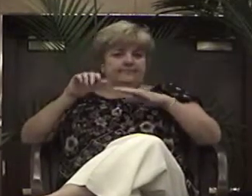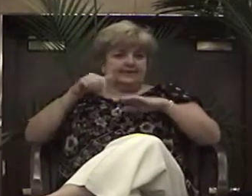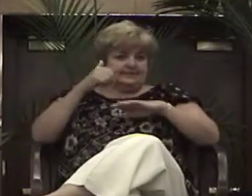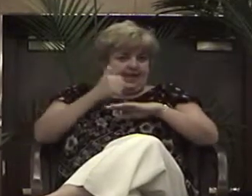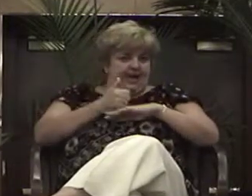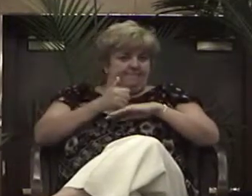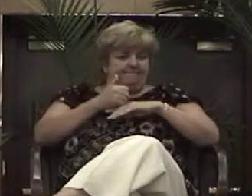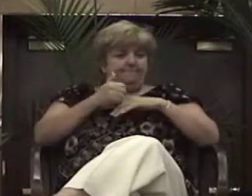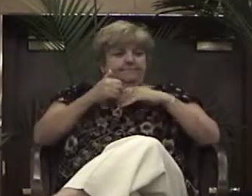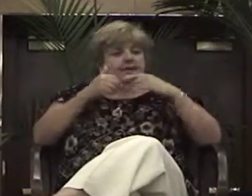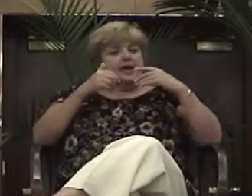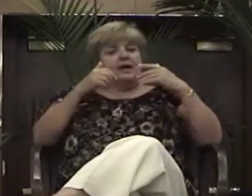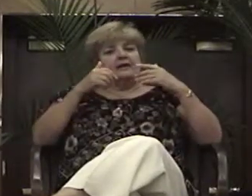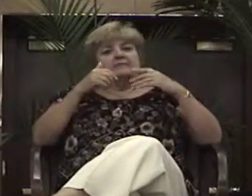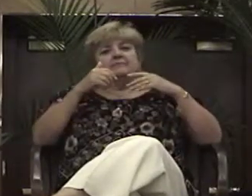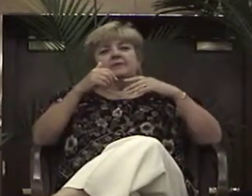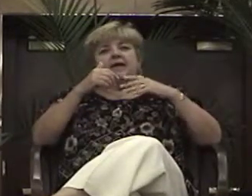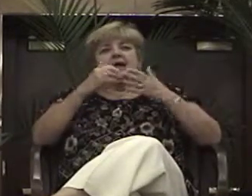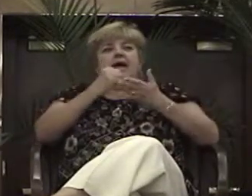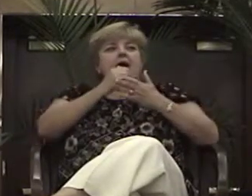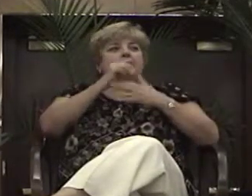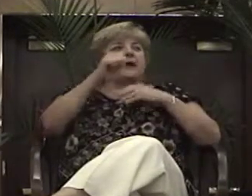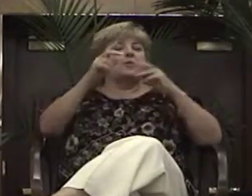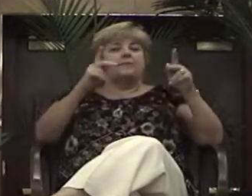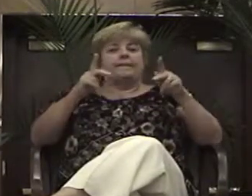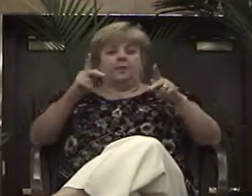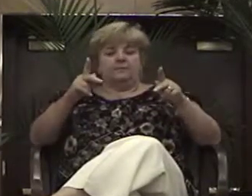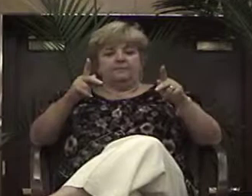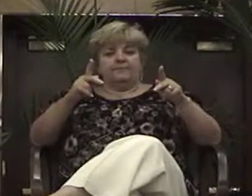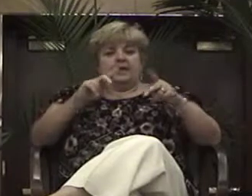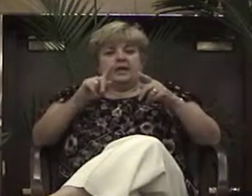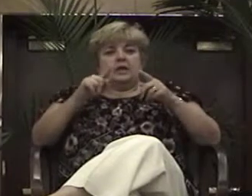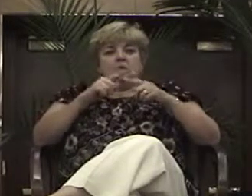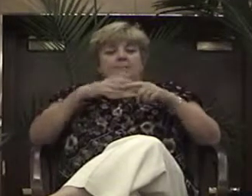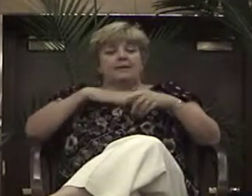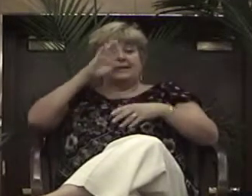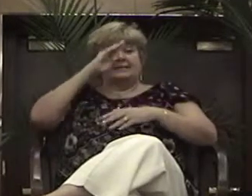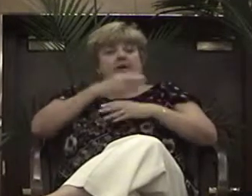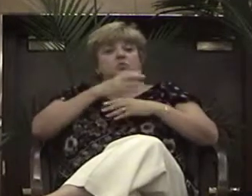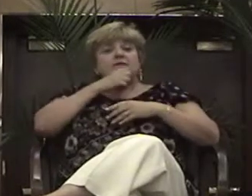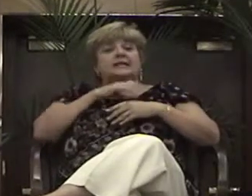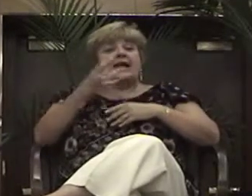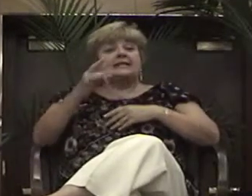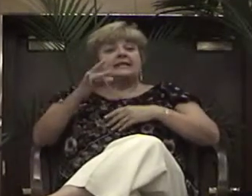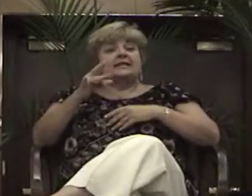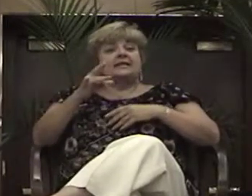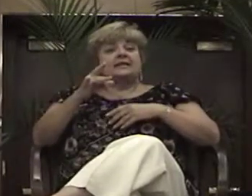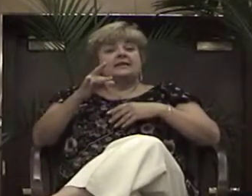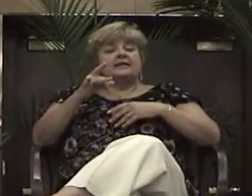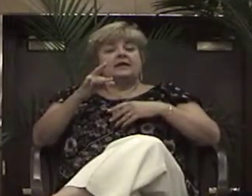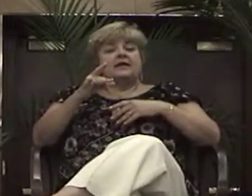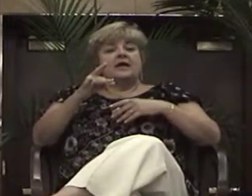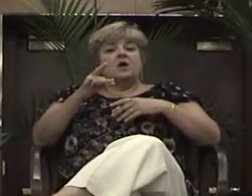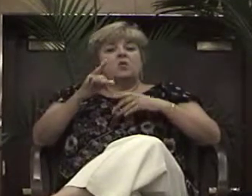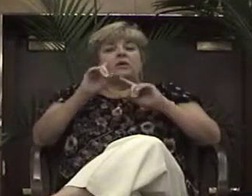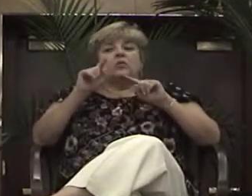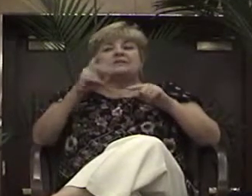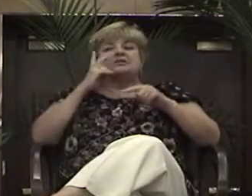them. And when Daryl was 18 years of age, we went to see the doctor that done all the skin grafting, and we went up to the Children's Hospital,